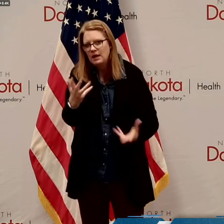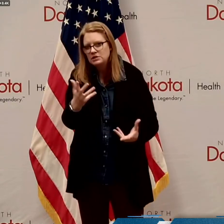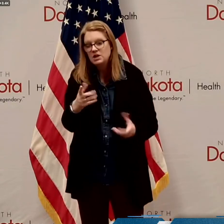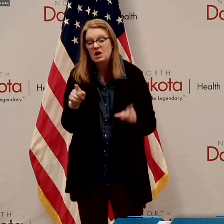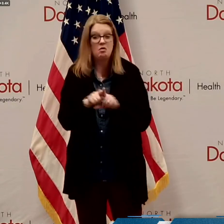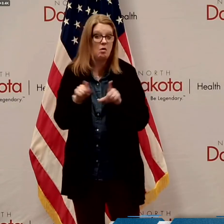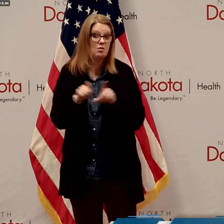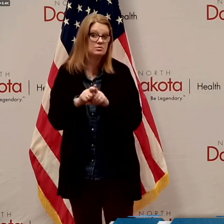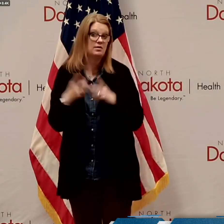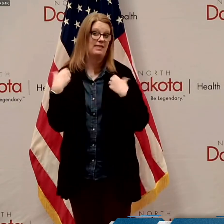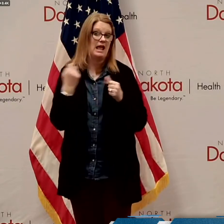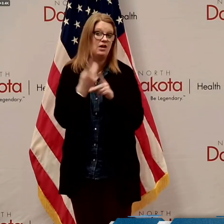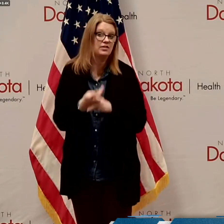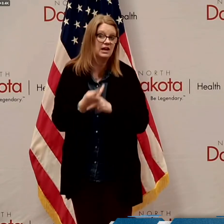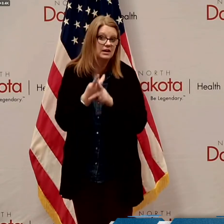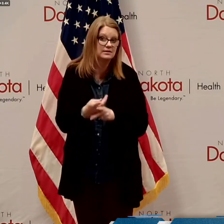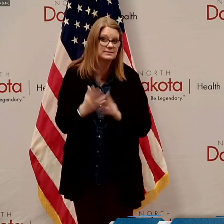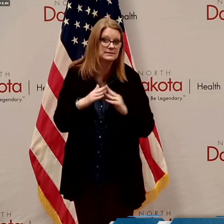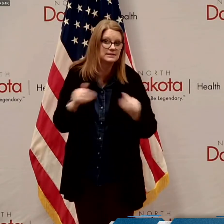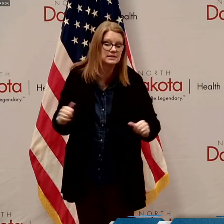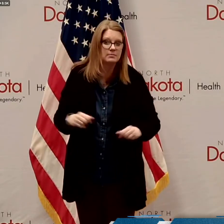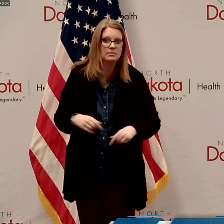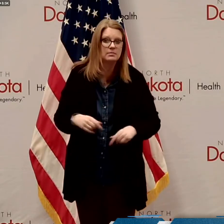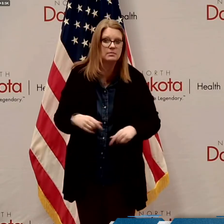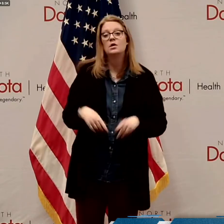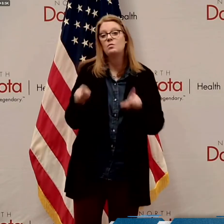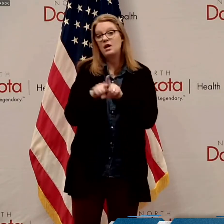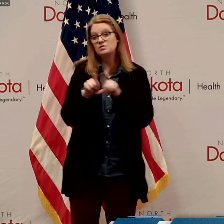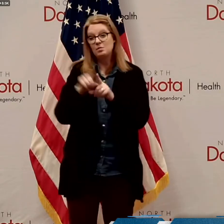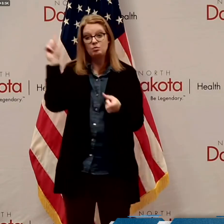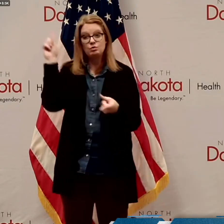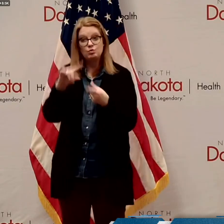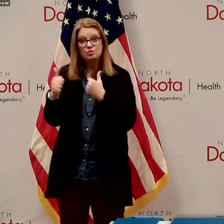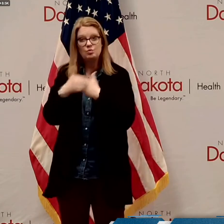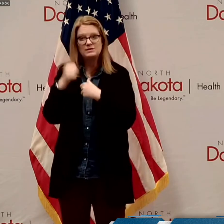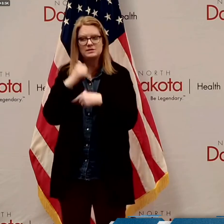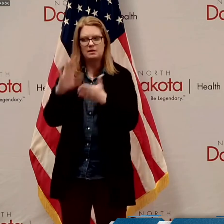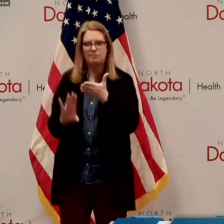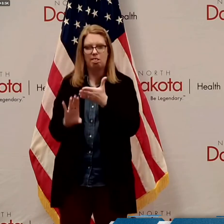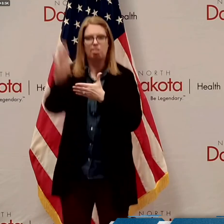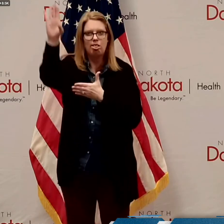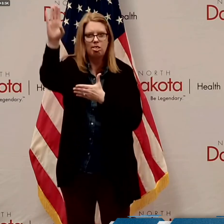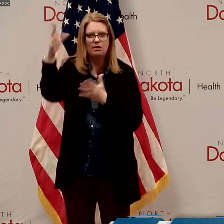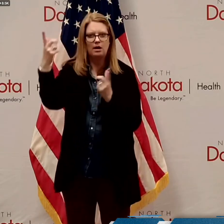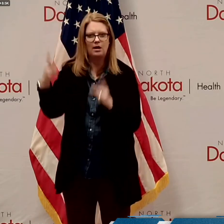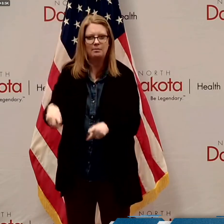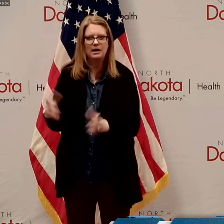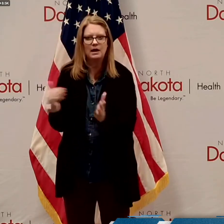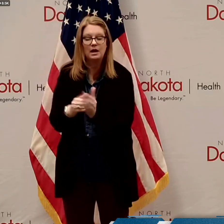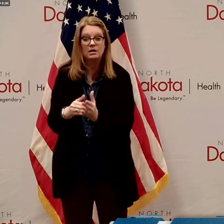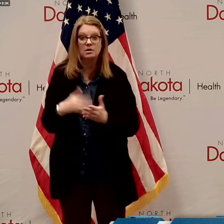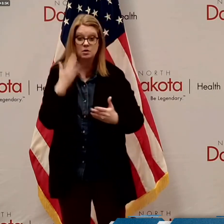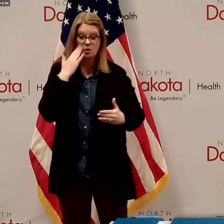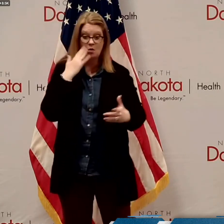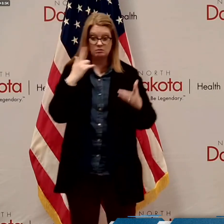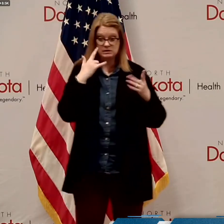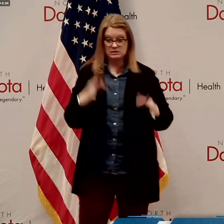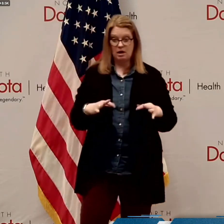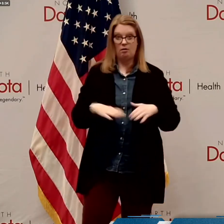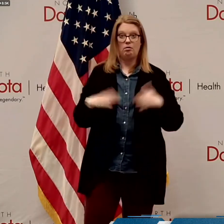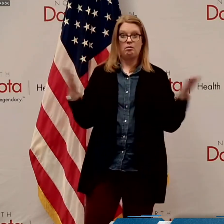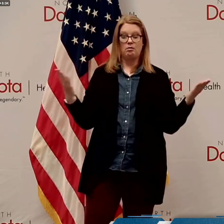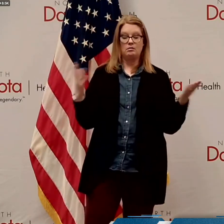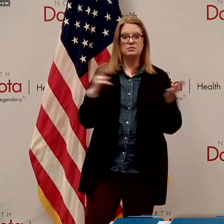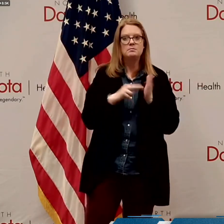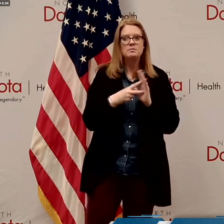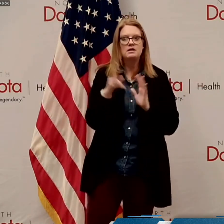the plan, will talk about mitigating the risks of resurgence, which we've talked about, that just because we decide to open up again doesn't mean that the virus